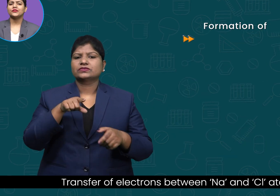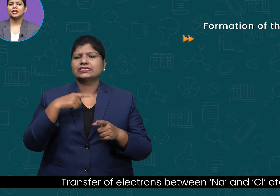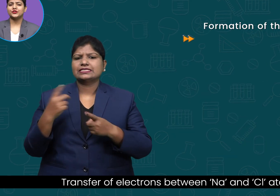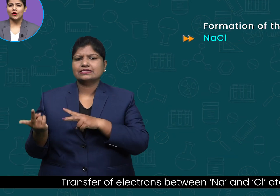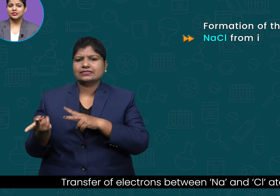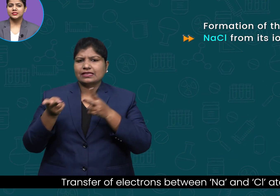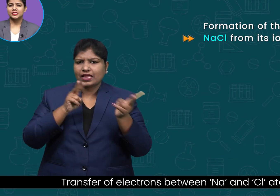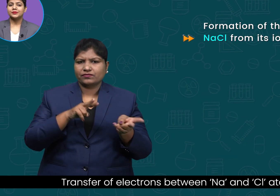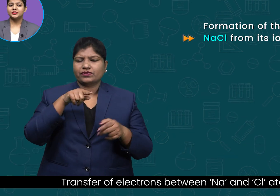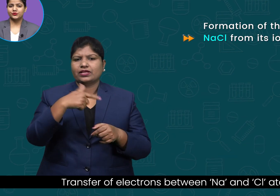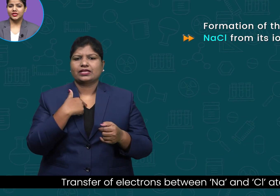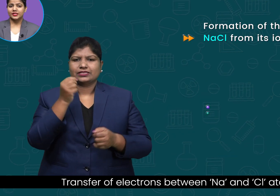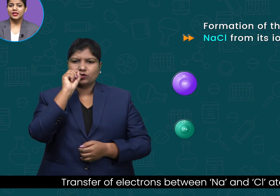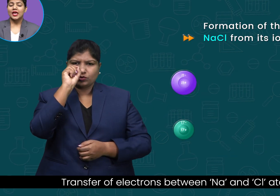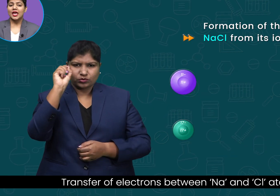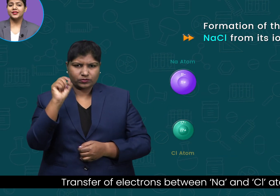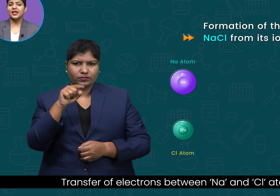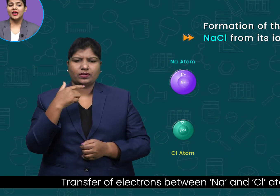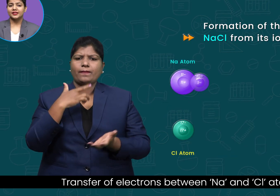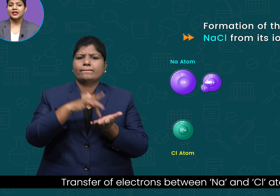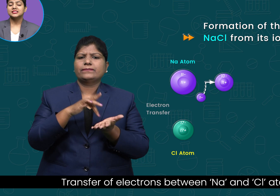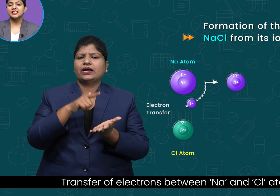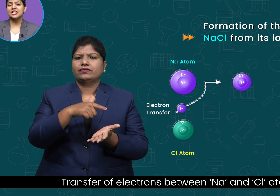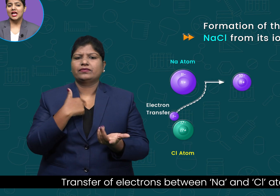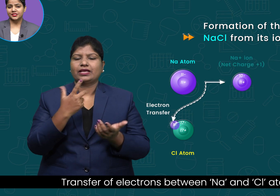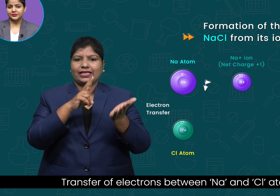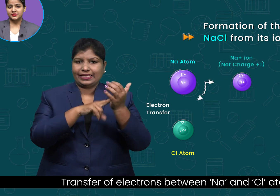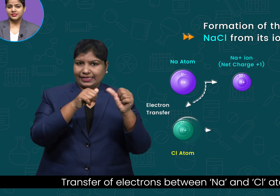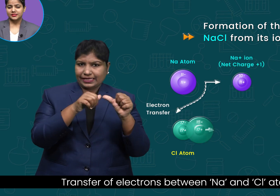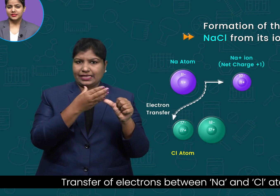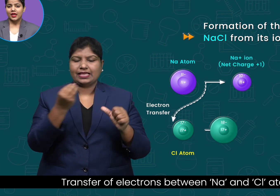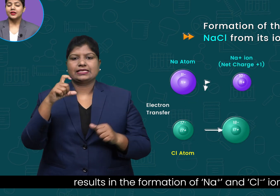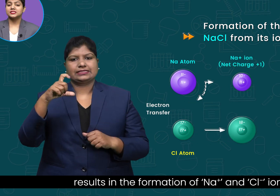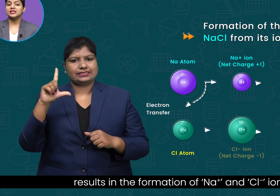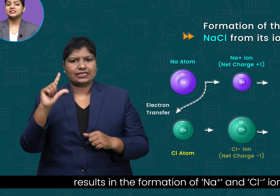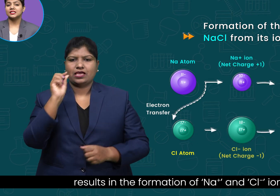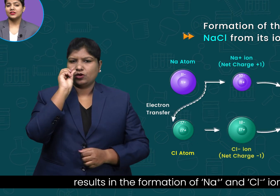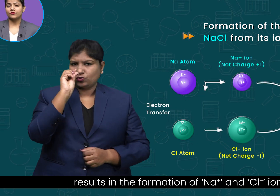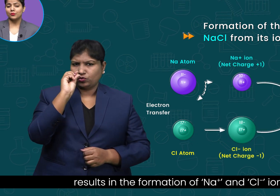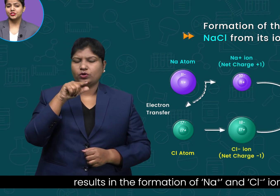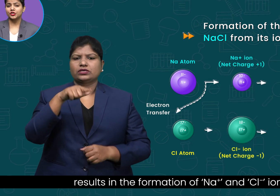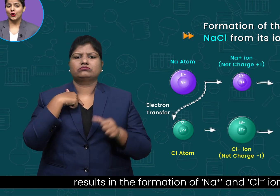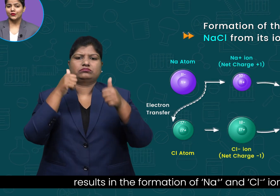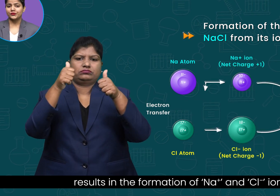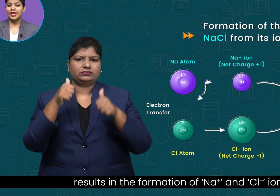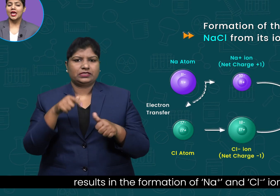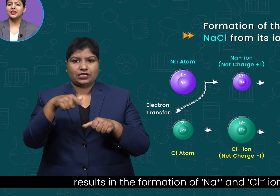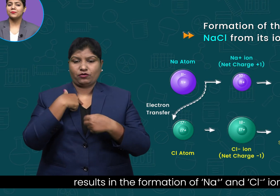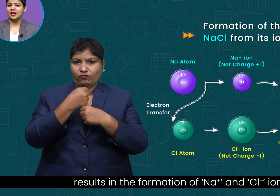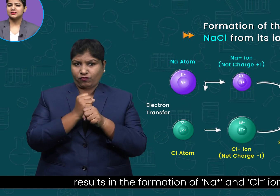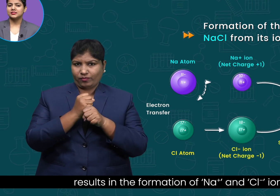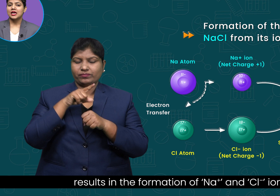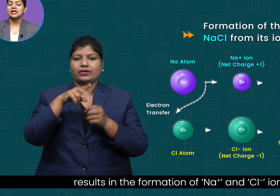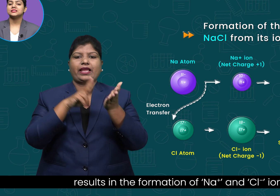Transfer of electrons between Na and Cl atoms results in the formation of